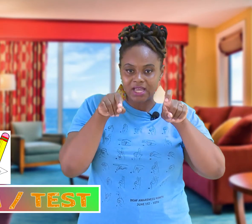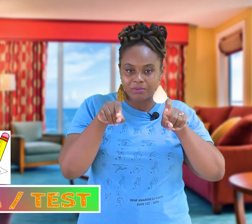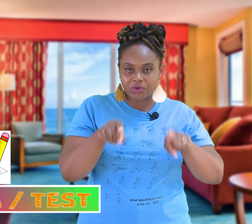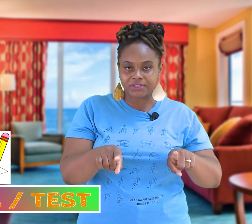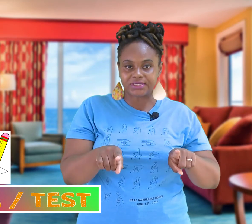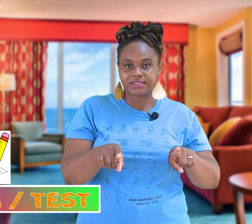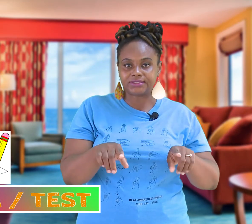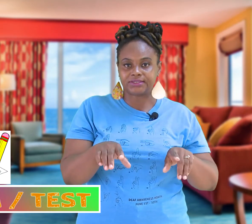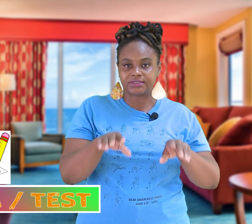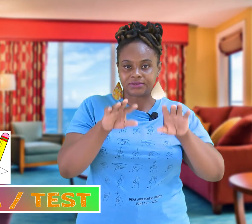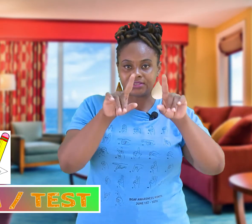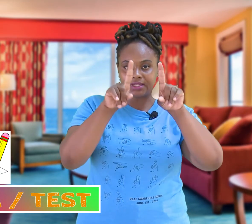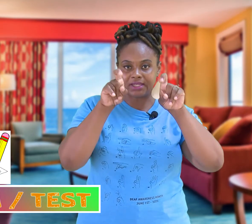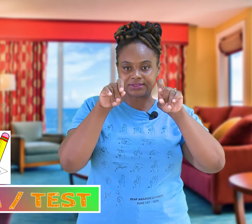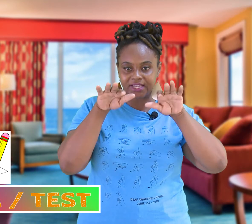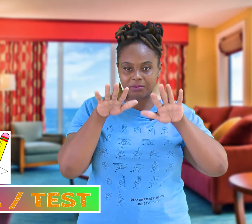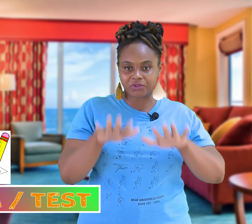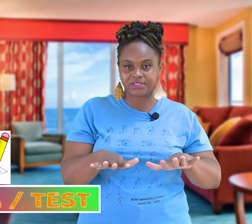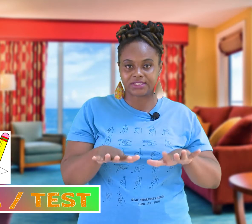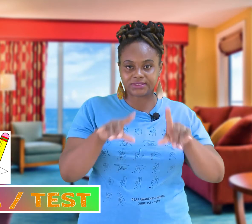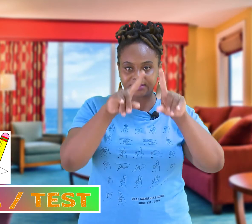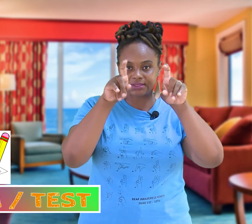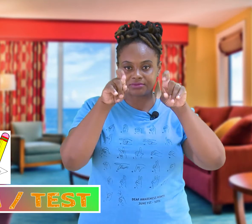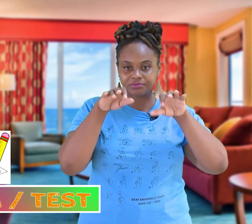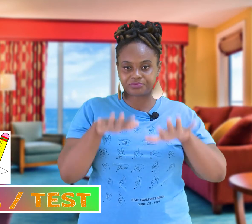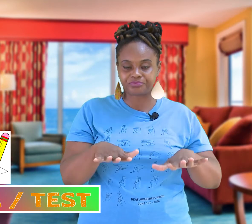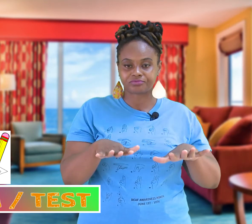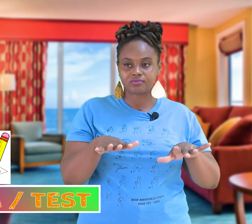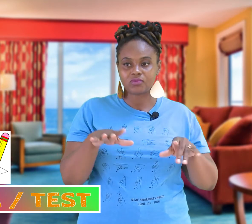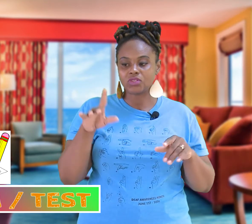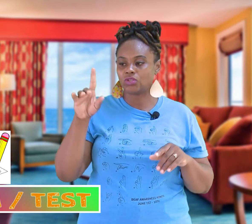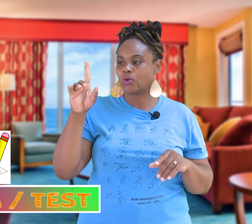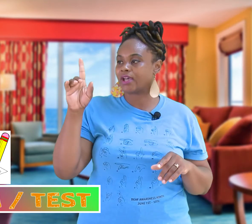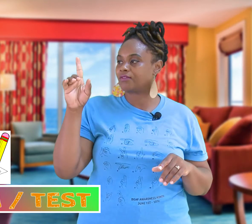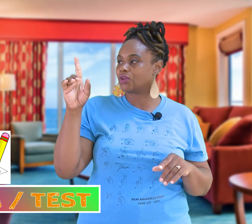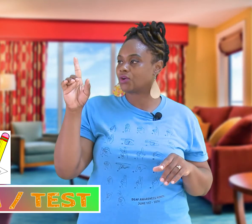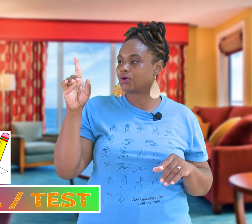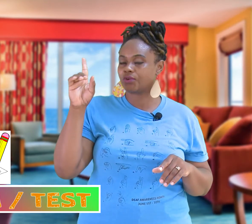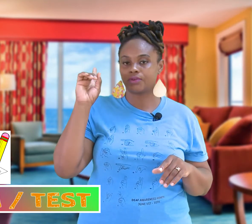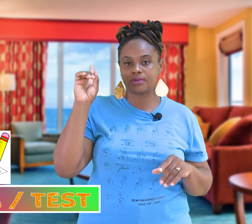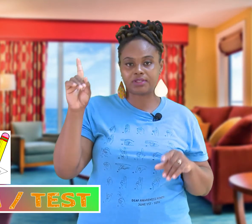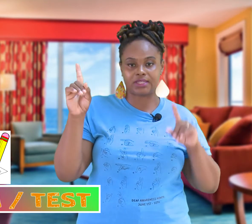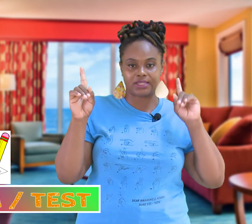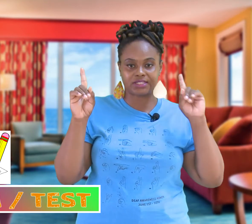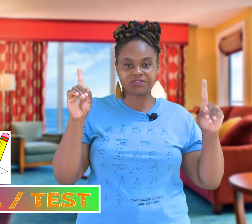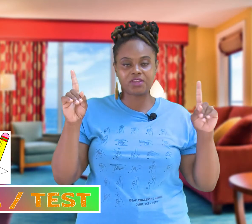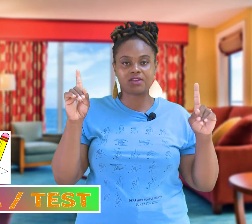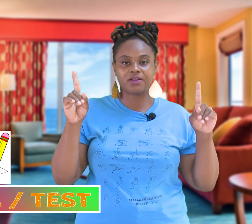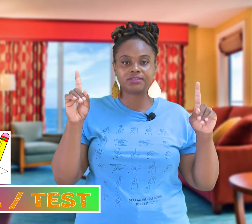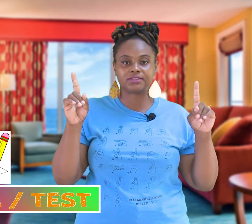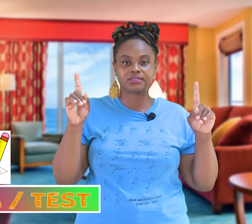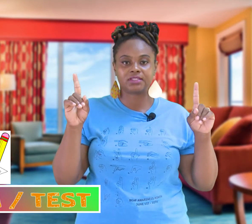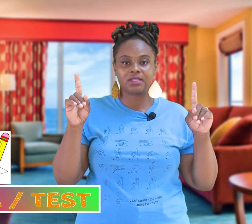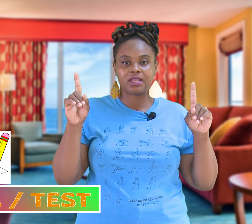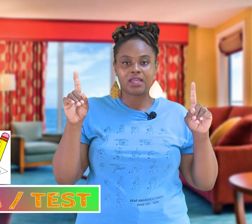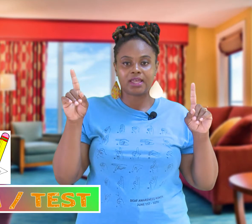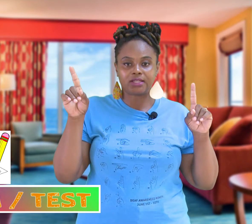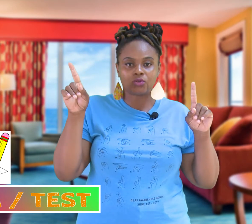Exam or test. Exam or test. You have your index fingers, and you